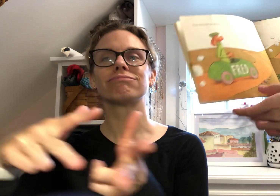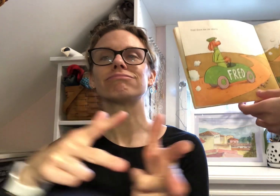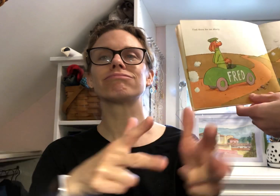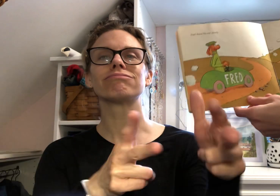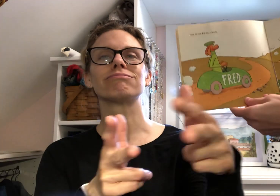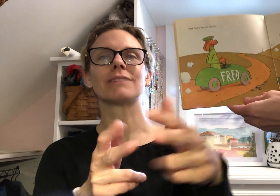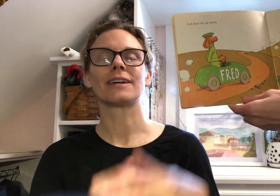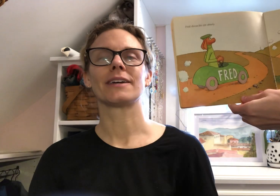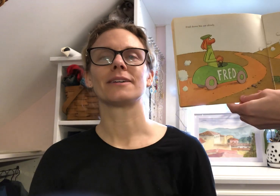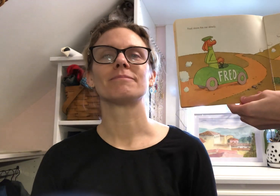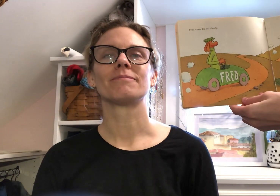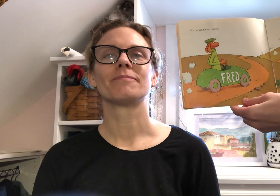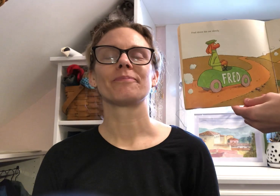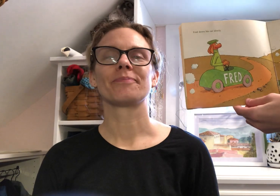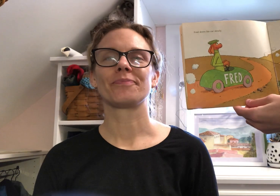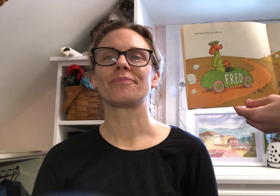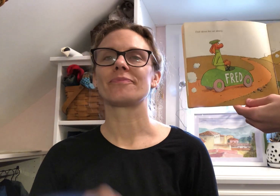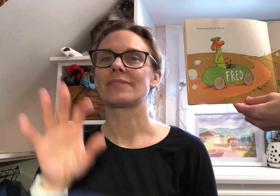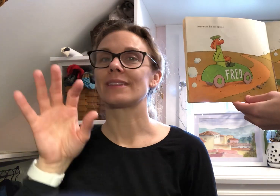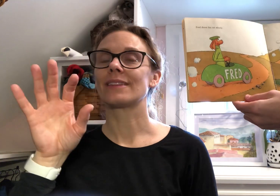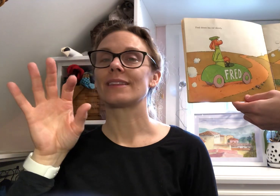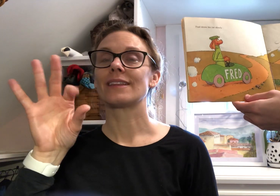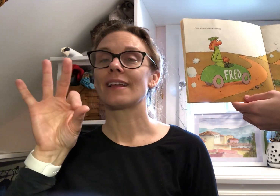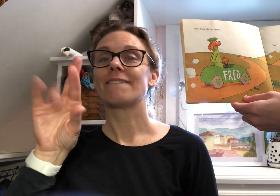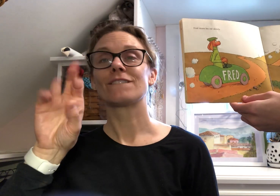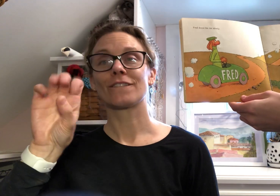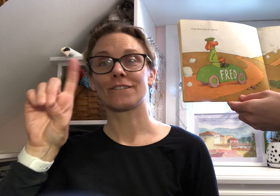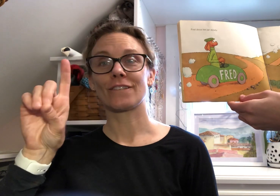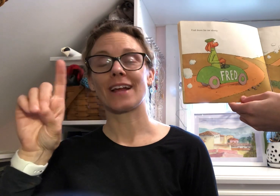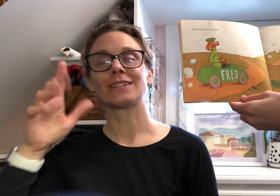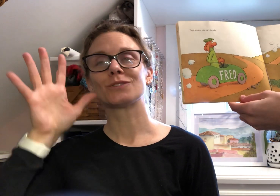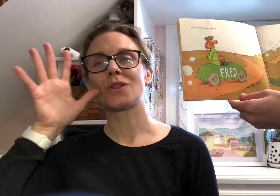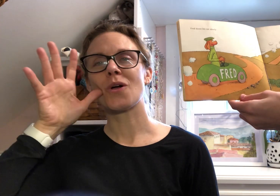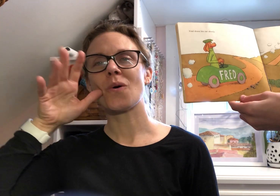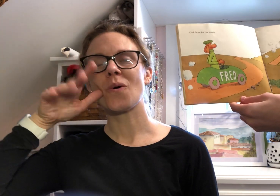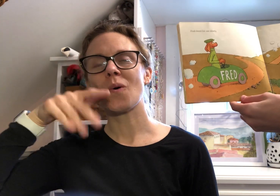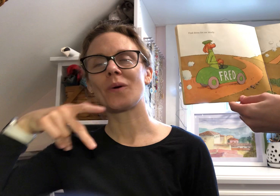Ted used red paint, Fred used green.